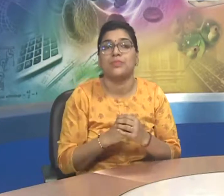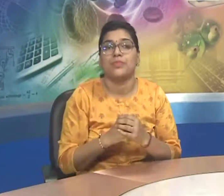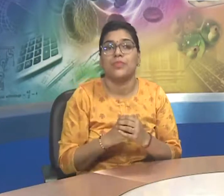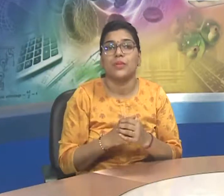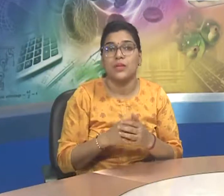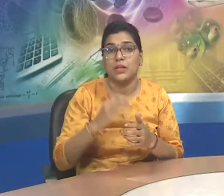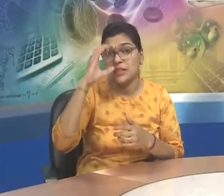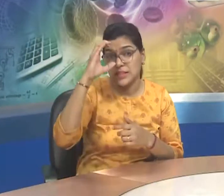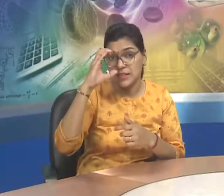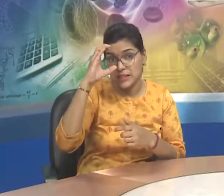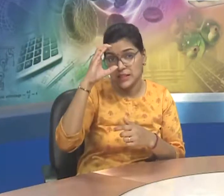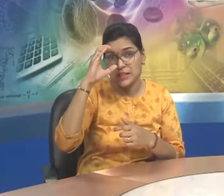Fifth,